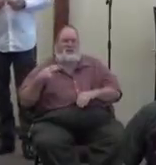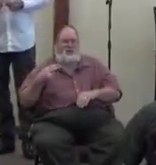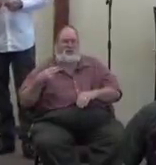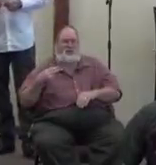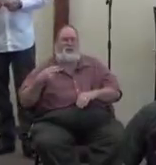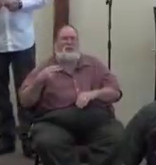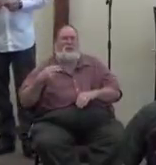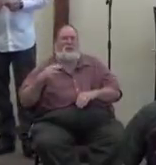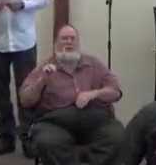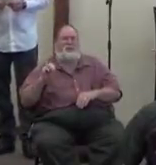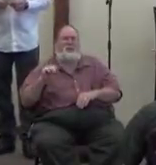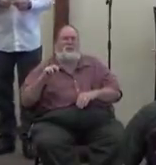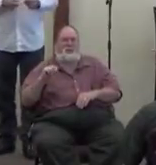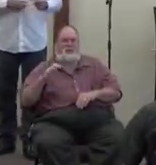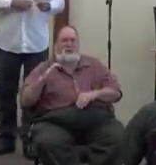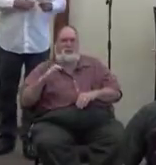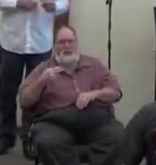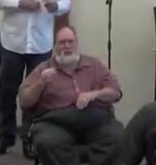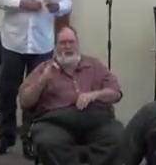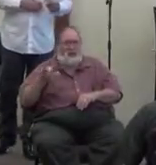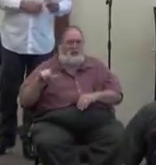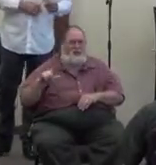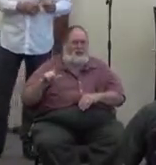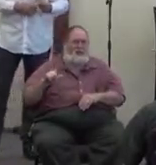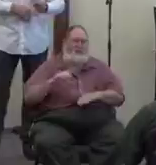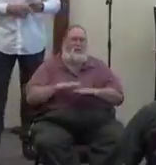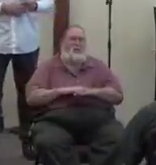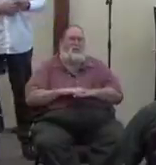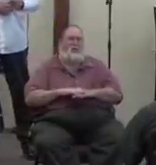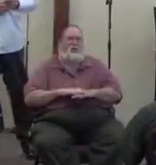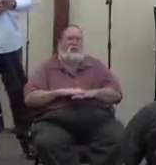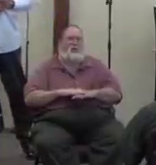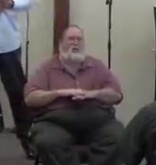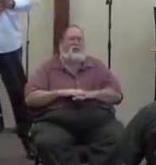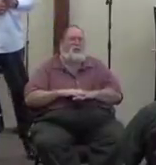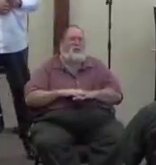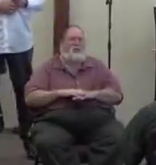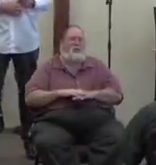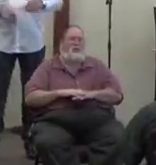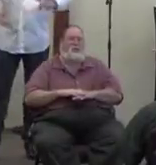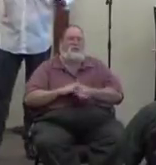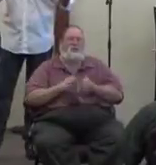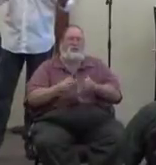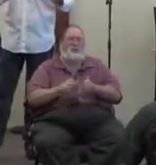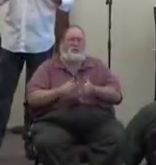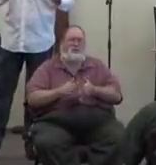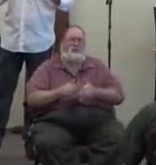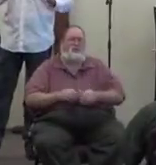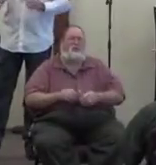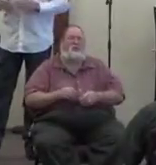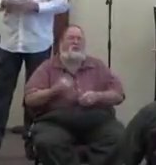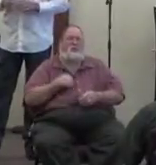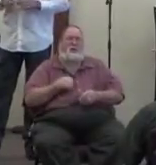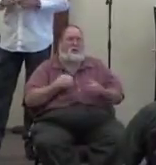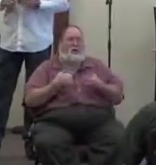Flint Mauling. And then we're going to have Easter breakfast at the new complex at 8 o'clock, and all you have to do is